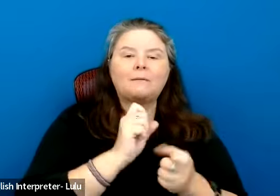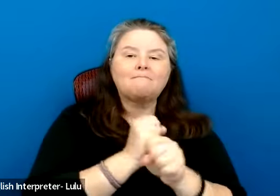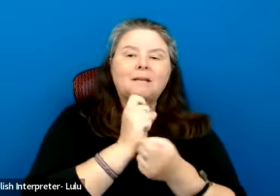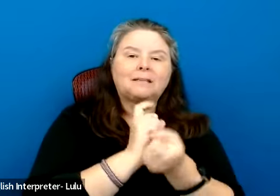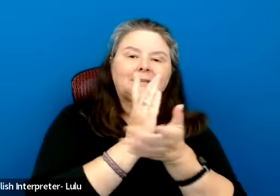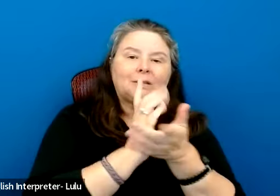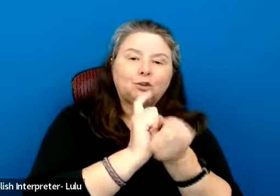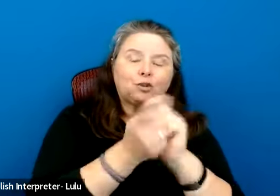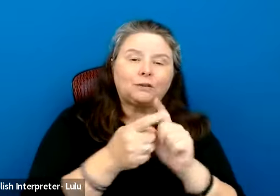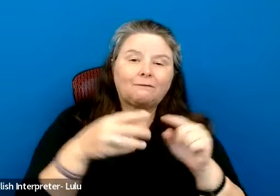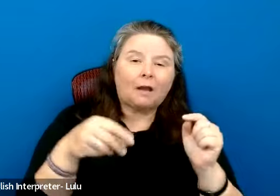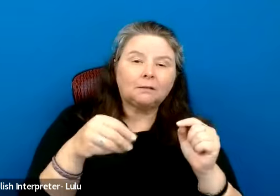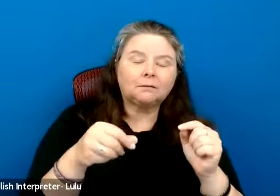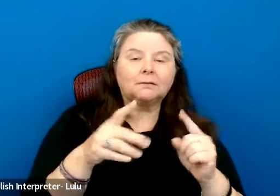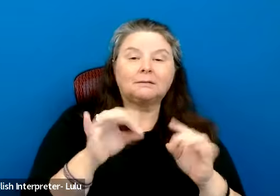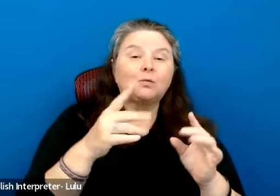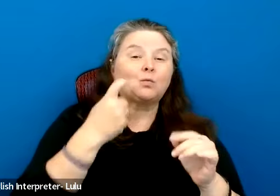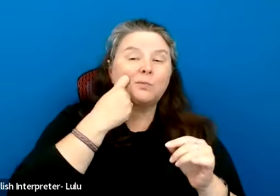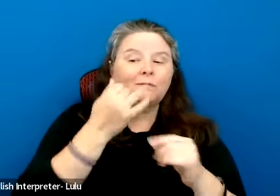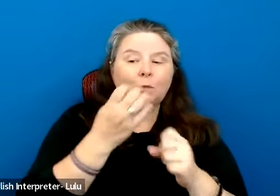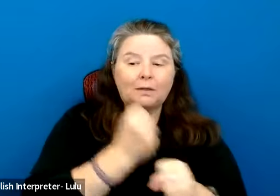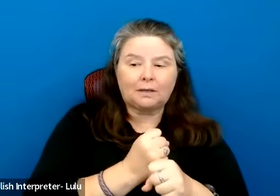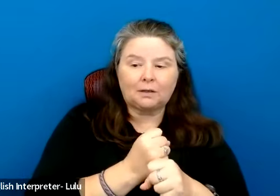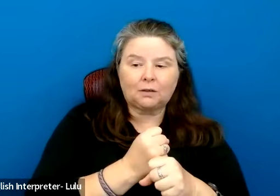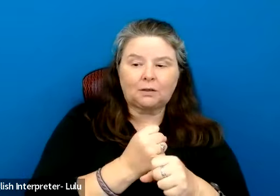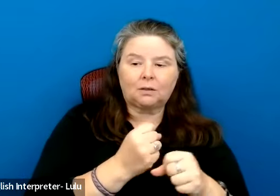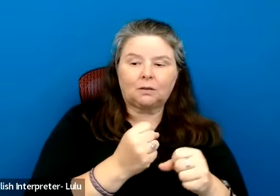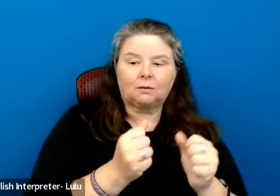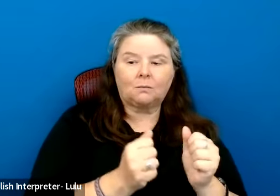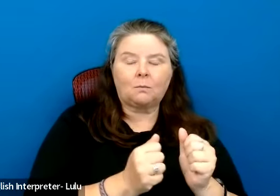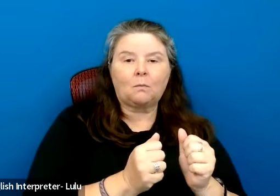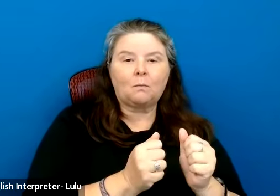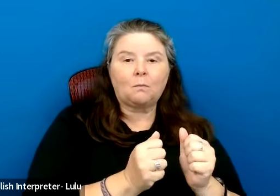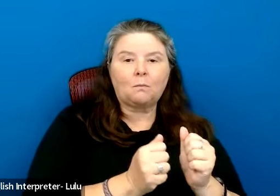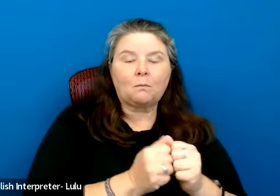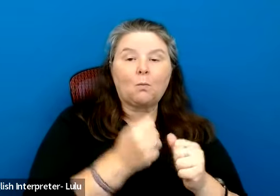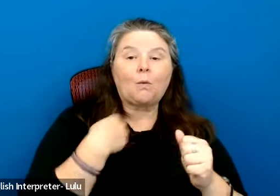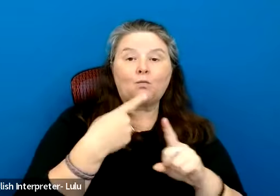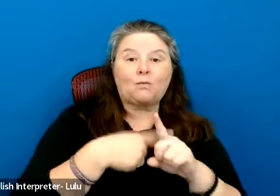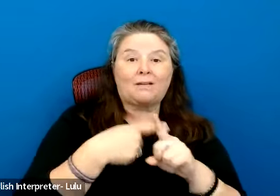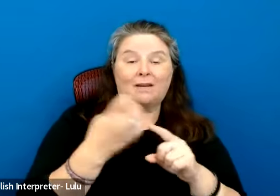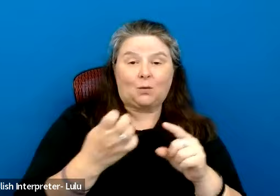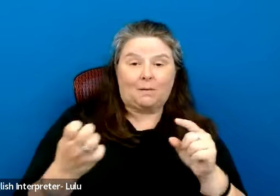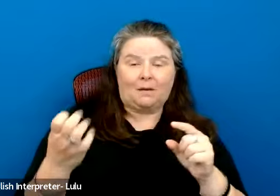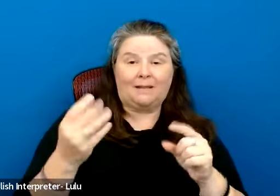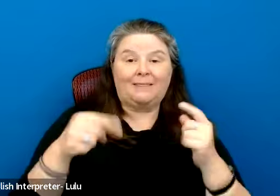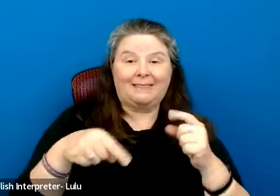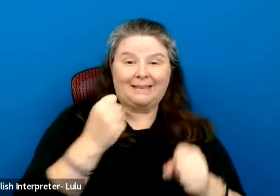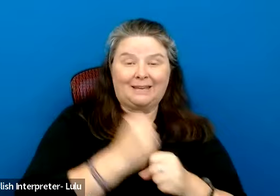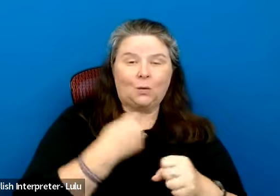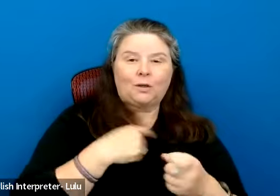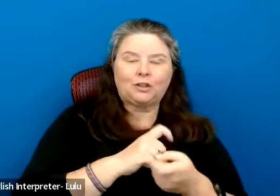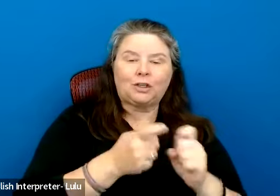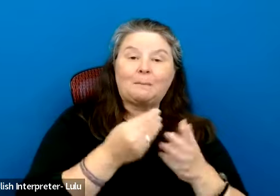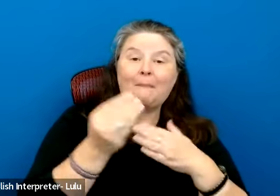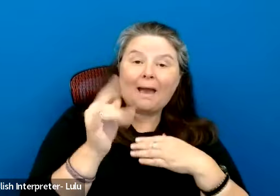in funding them. For example, in the last few years, we rented most of our equipment, and this year we changed it to buy